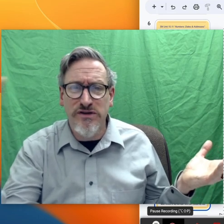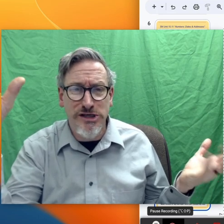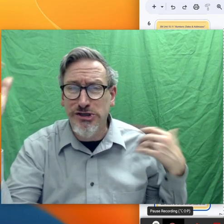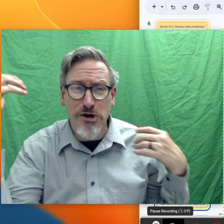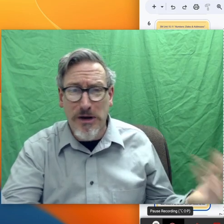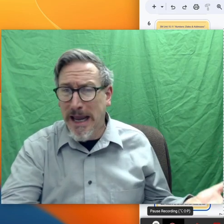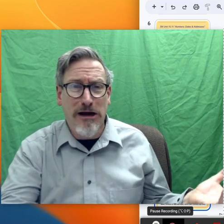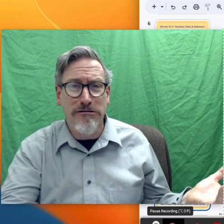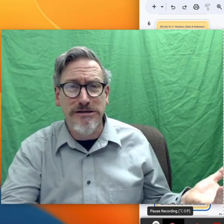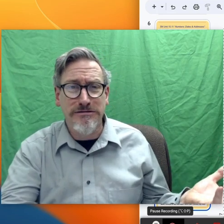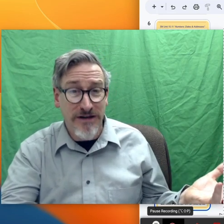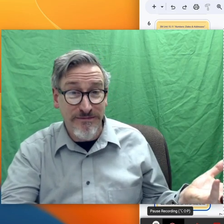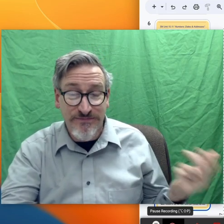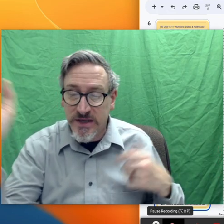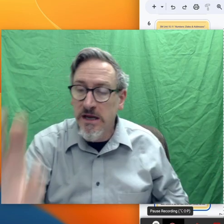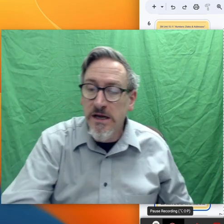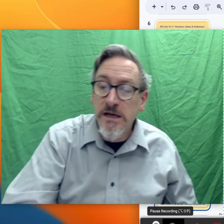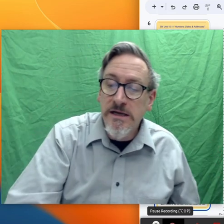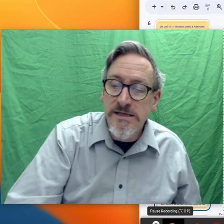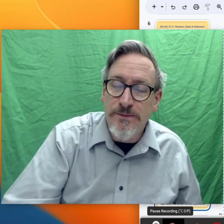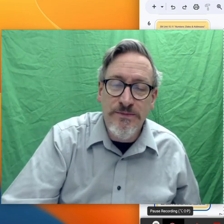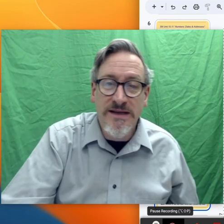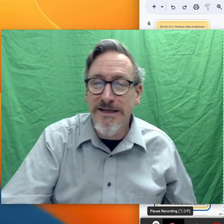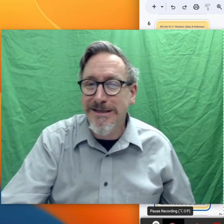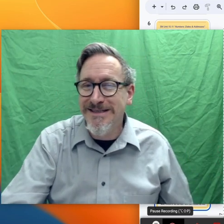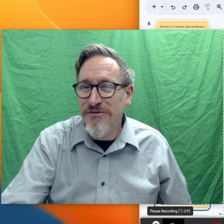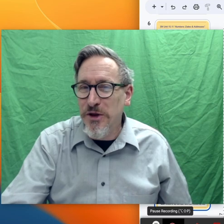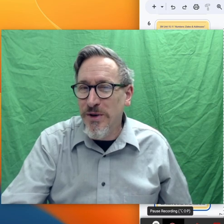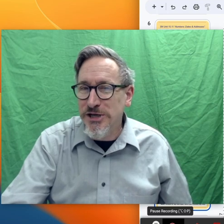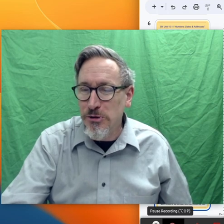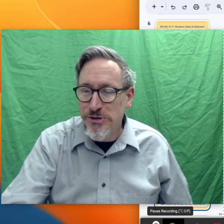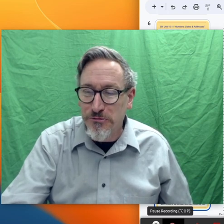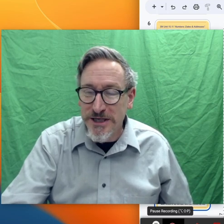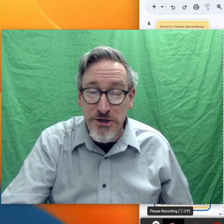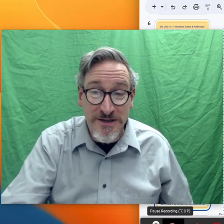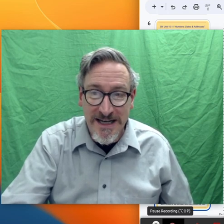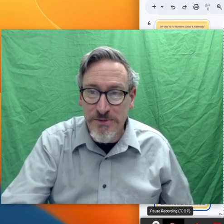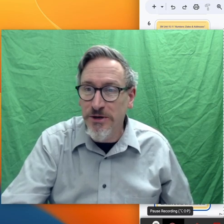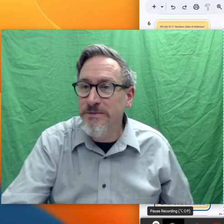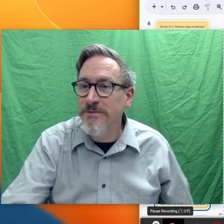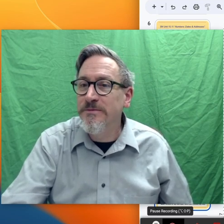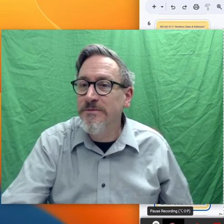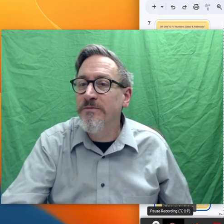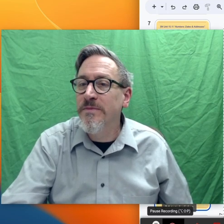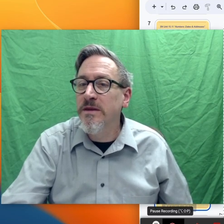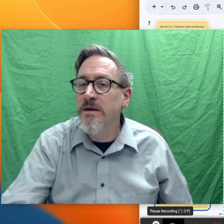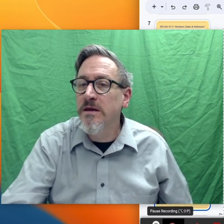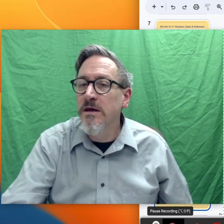San Francisco cares, right? So it's definitely a West Coast regional textbook.